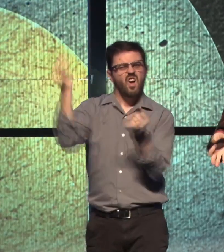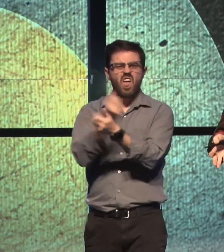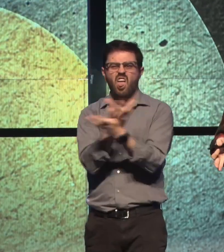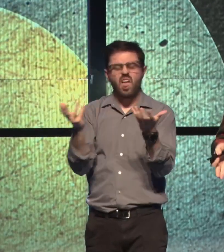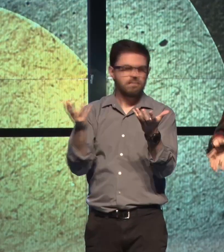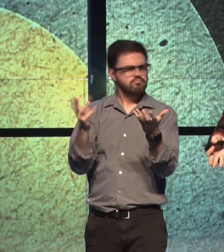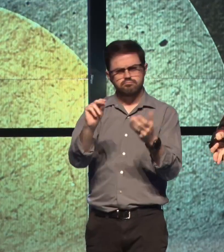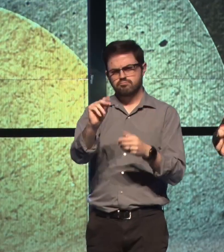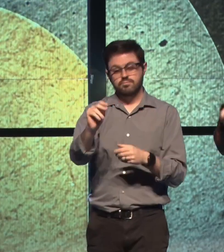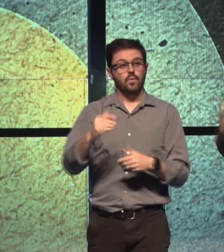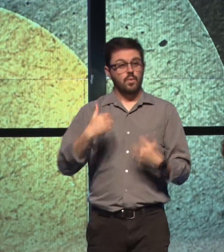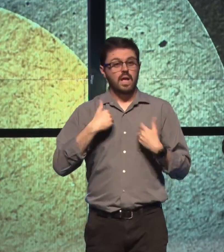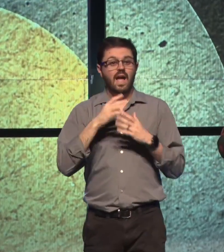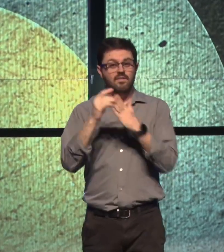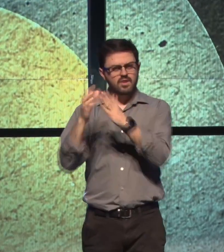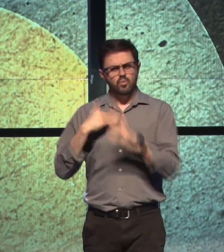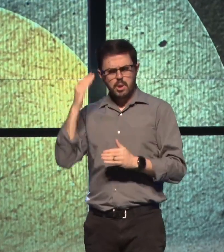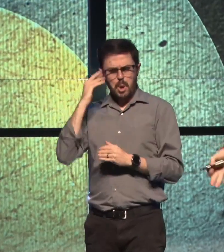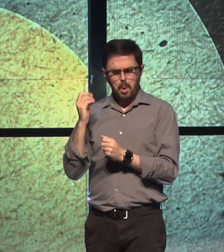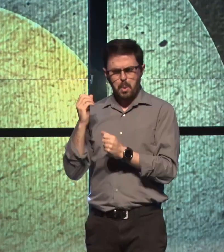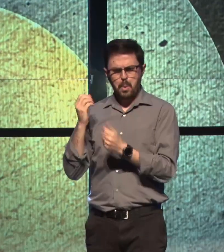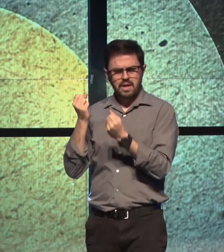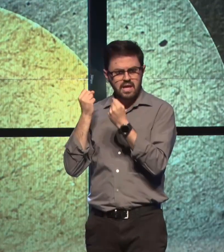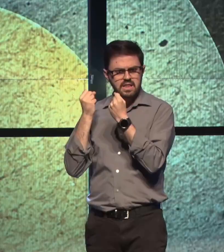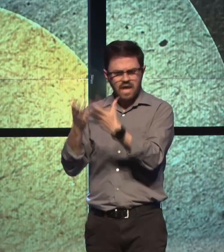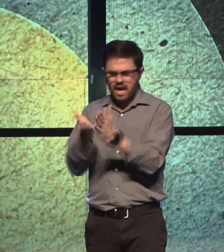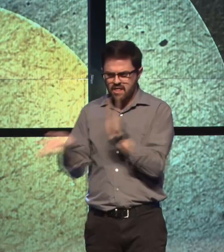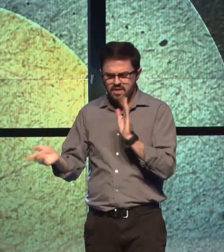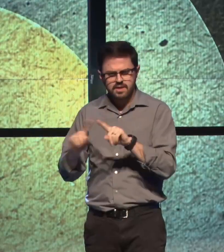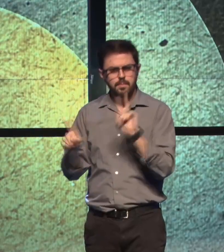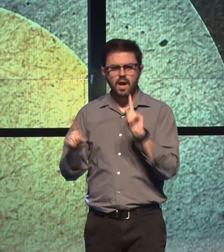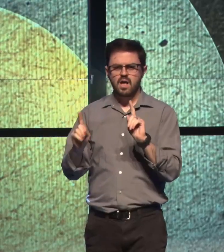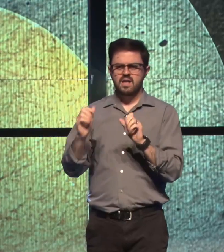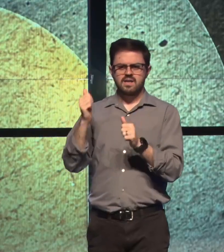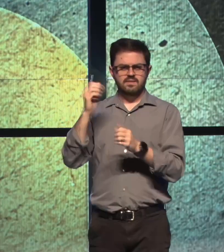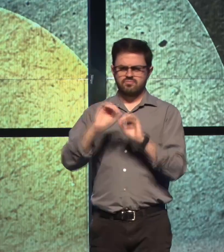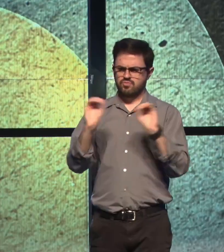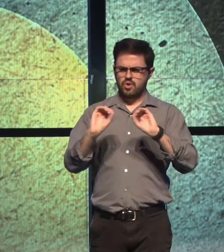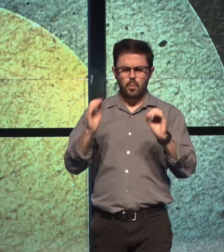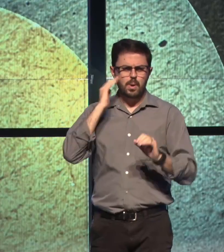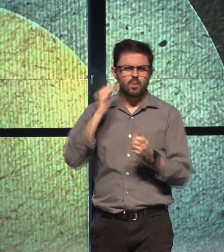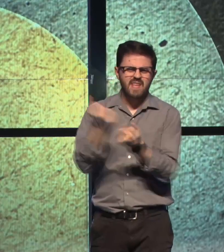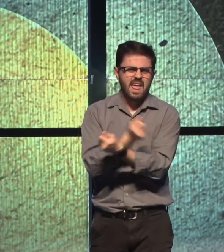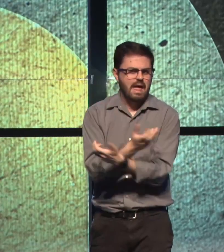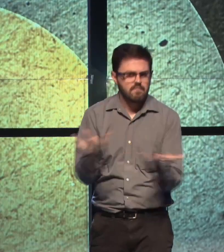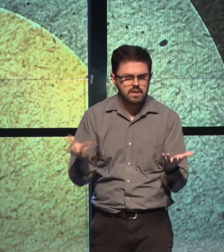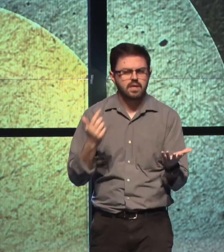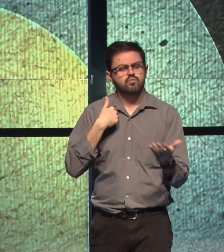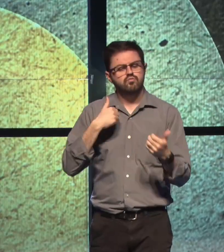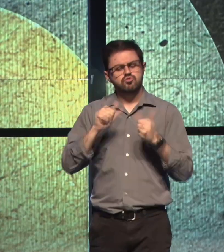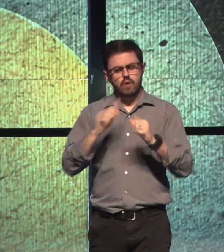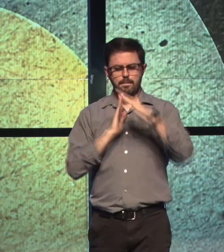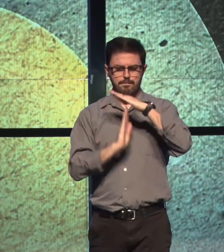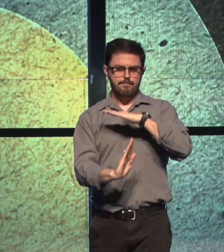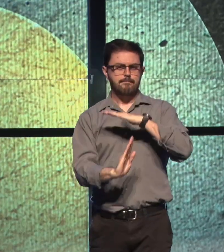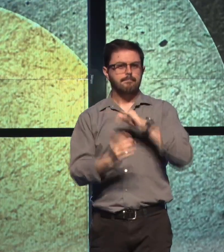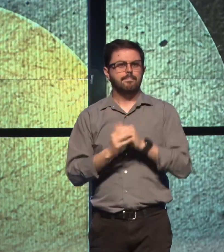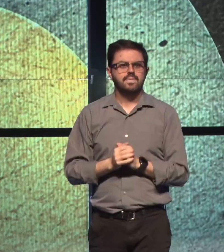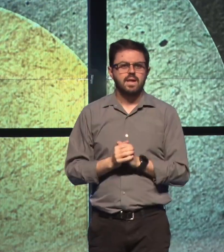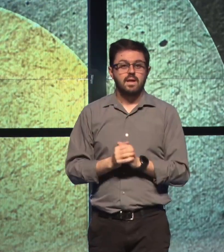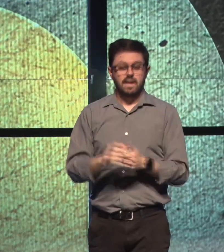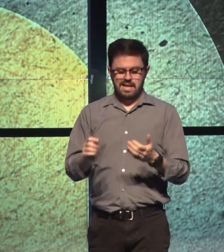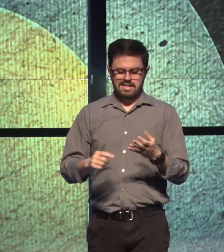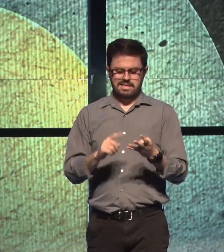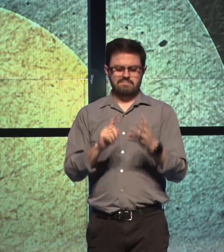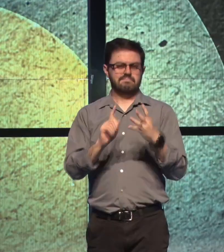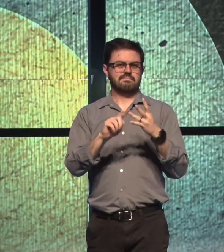That's great. But we don't want to have any know-it-all leaders here. We always want to maintain a posture of humility. And then last week, we talked about the importance